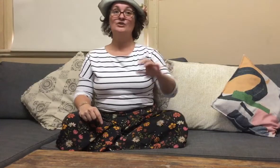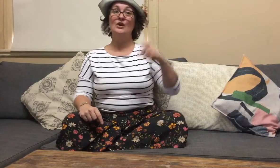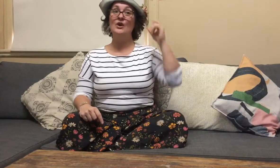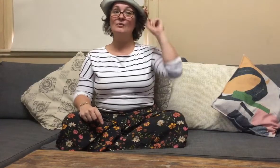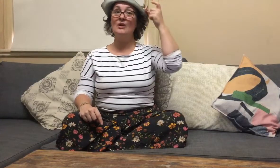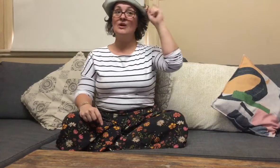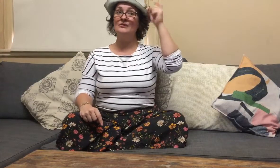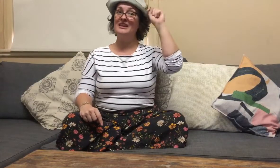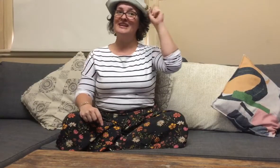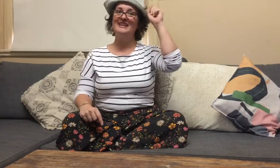Don't worry